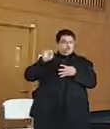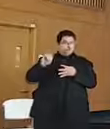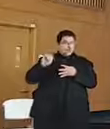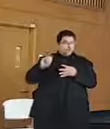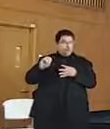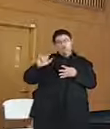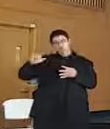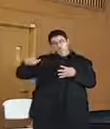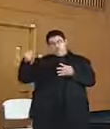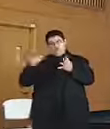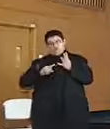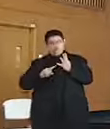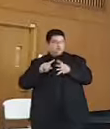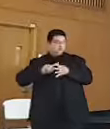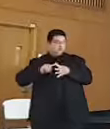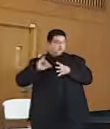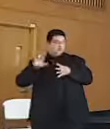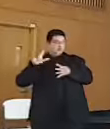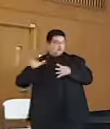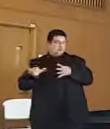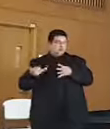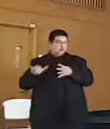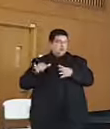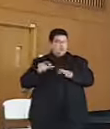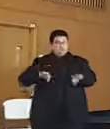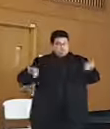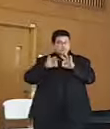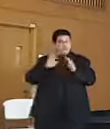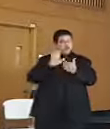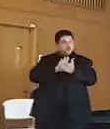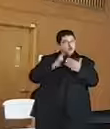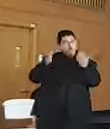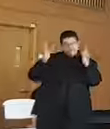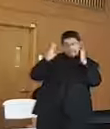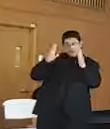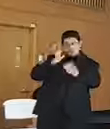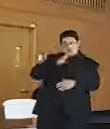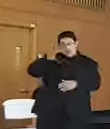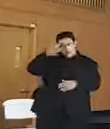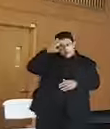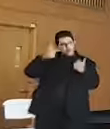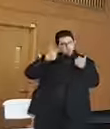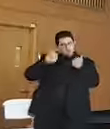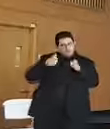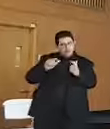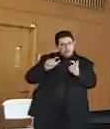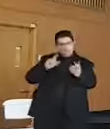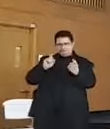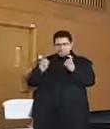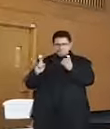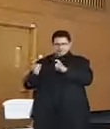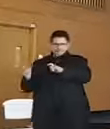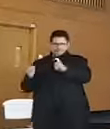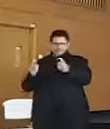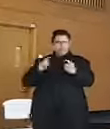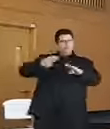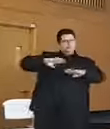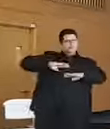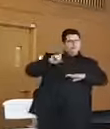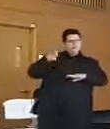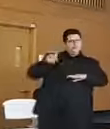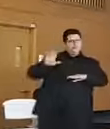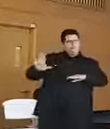also important that schools listen to parents and try to pilot plans to meet the needs of their communities. So